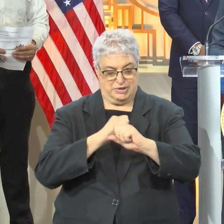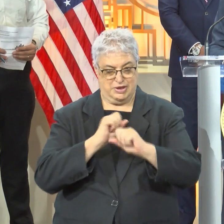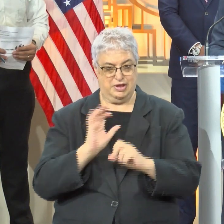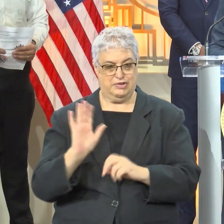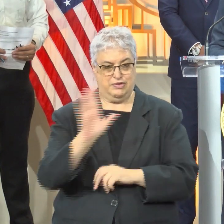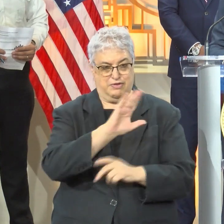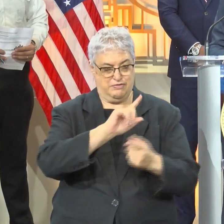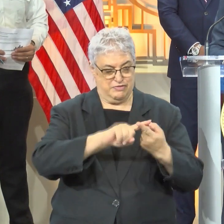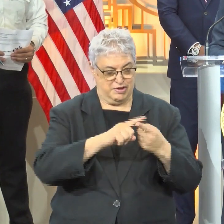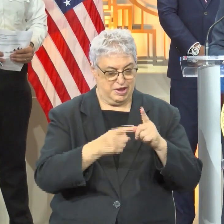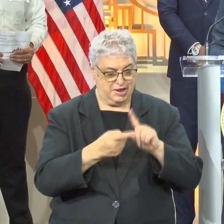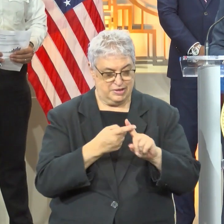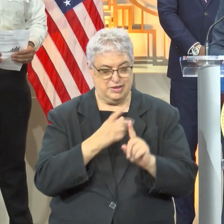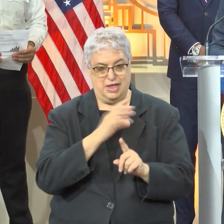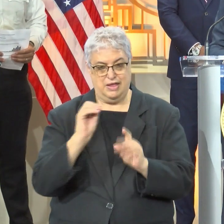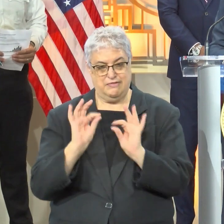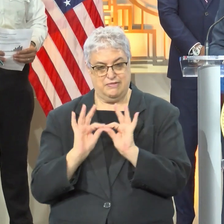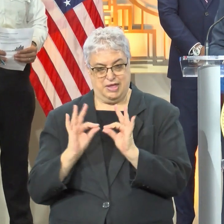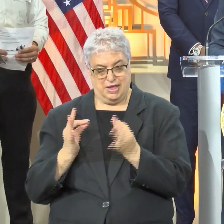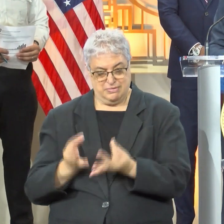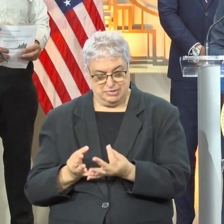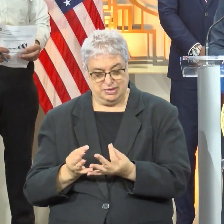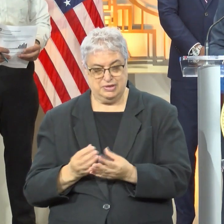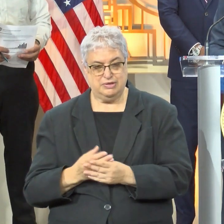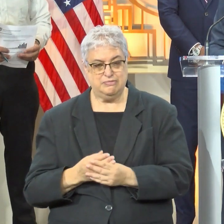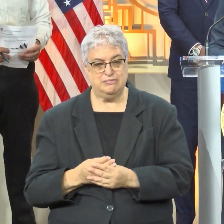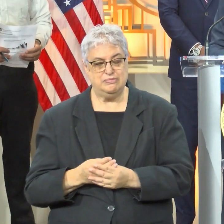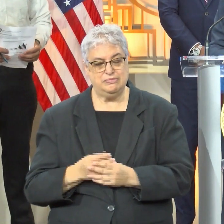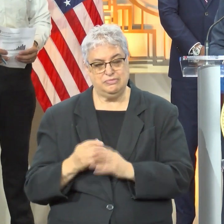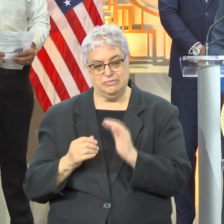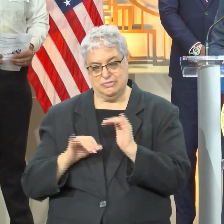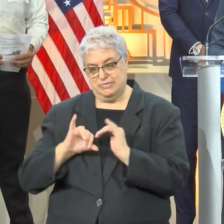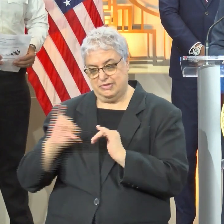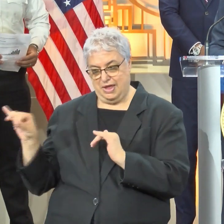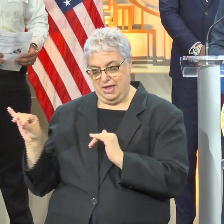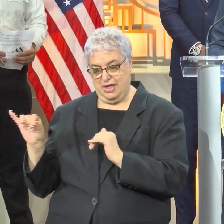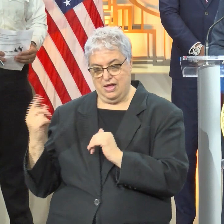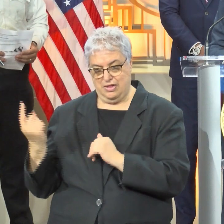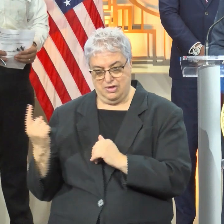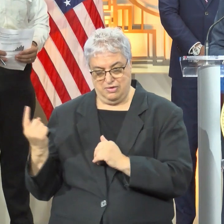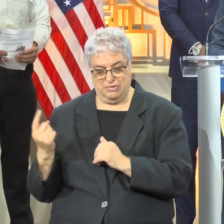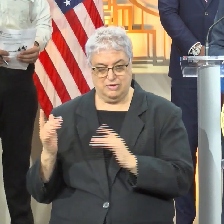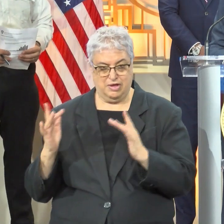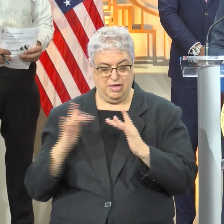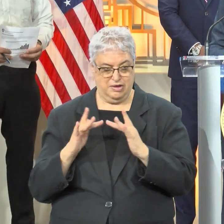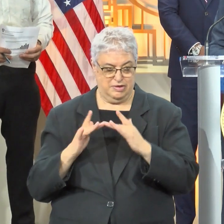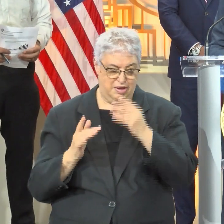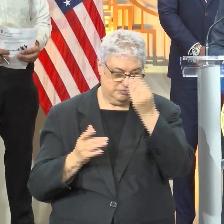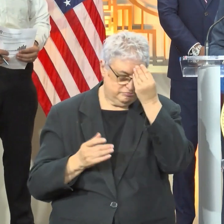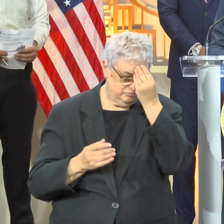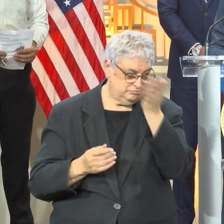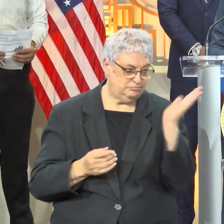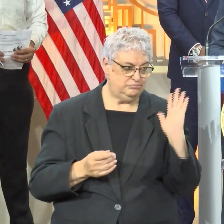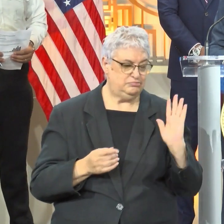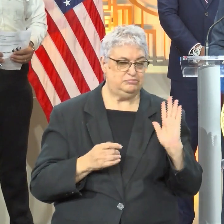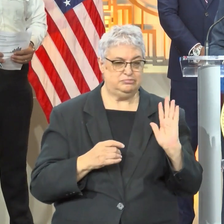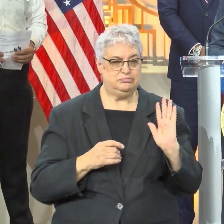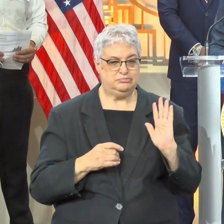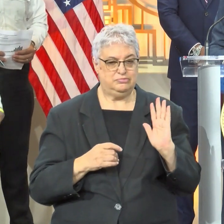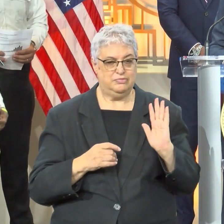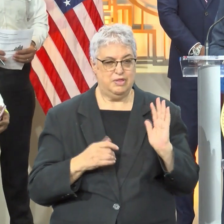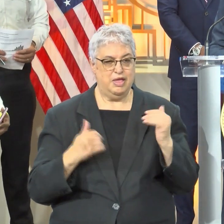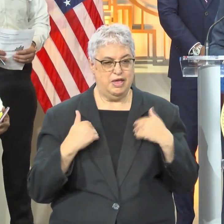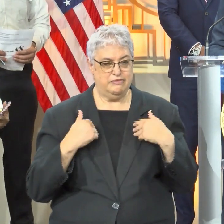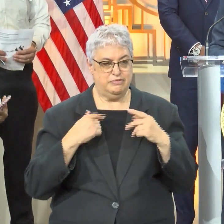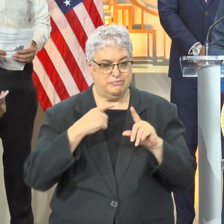and friends, you need to isolate yourself and let those who have come into contact with you know about your positive test.